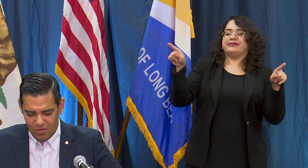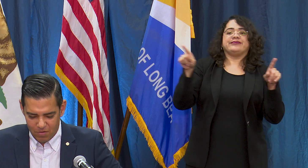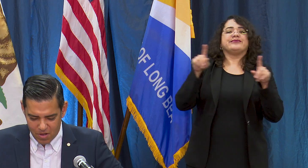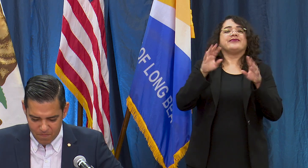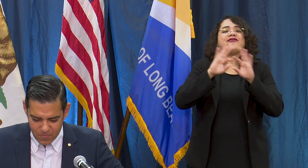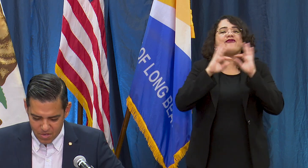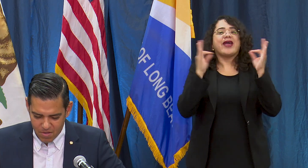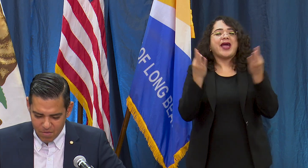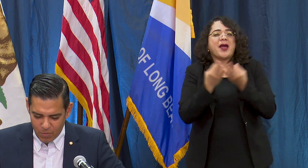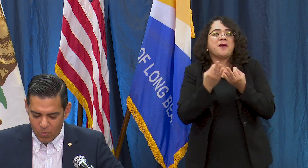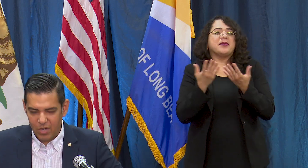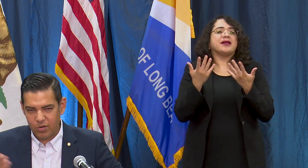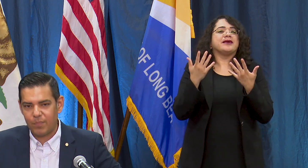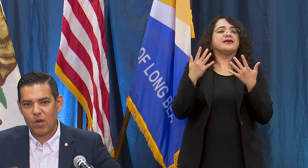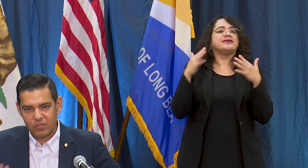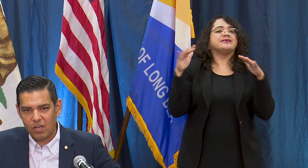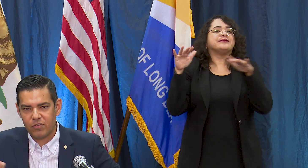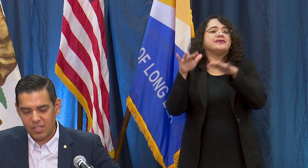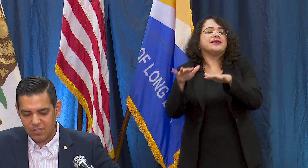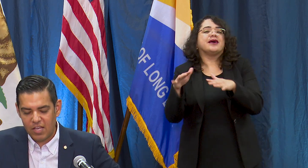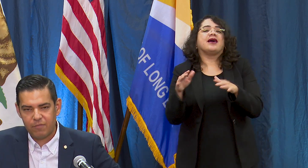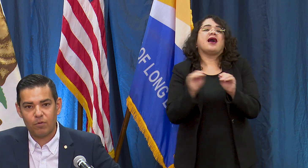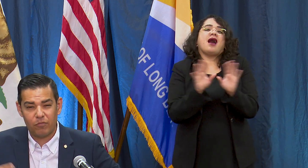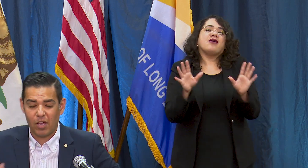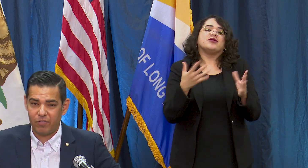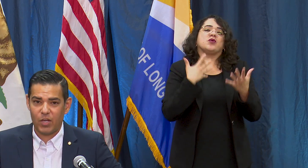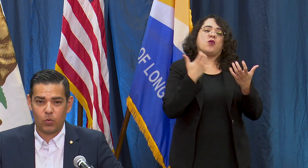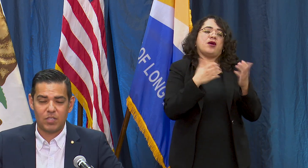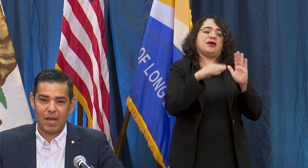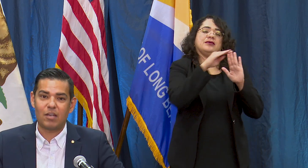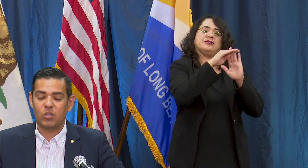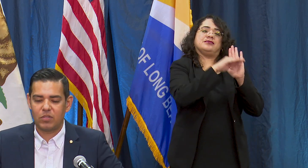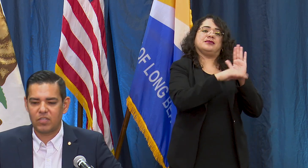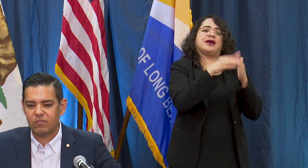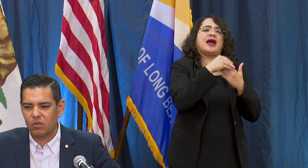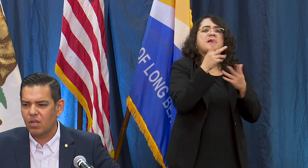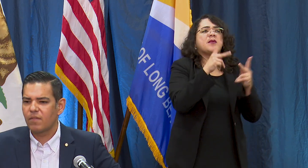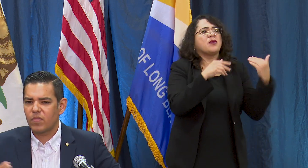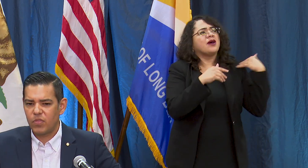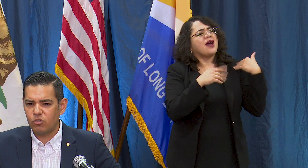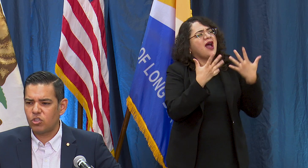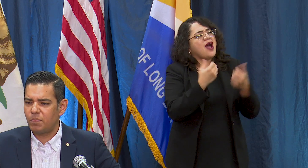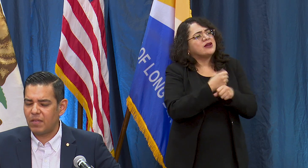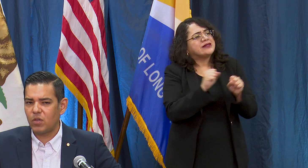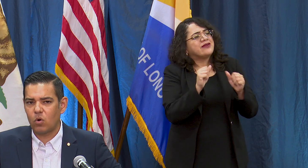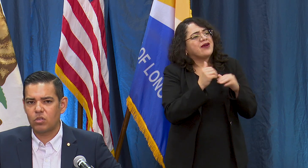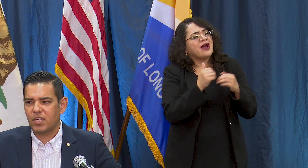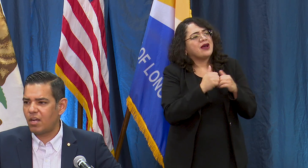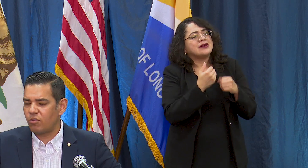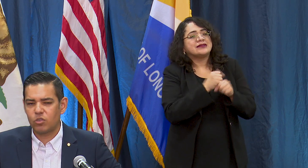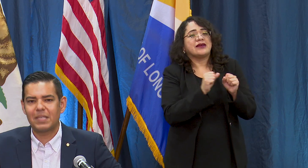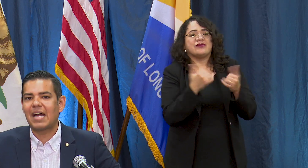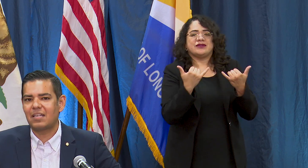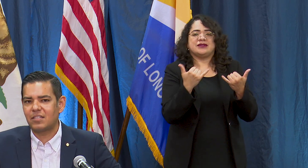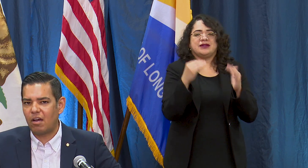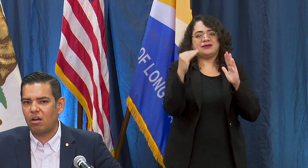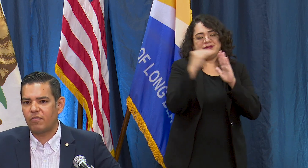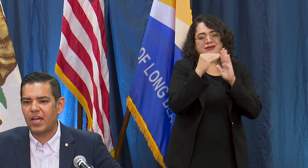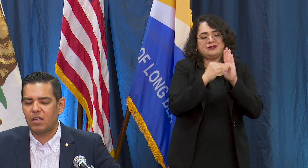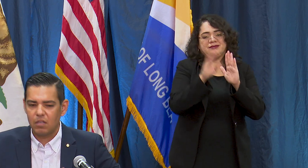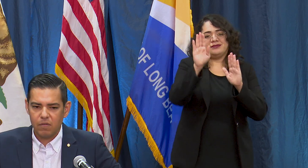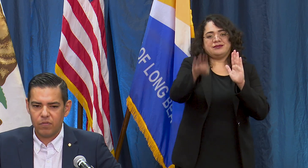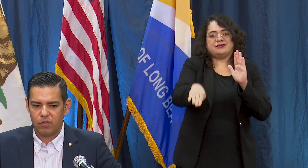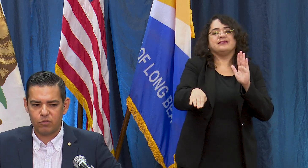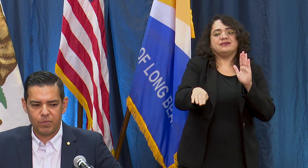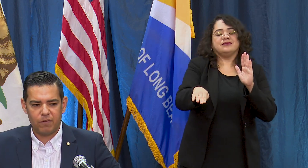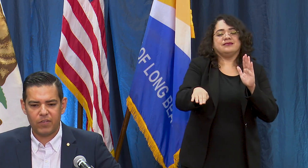friendly, and but we want to create a process, obviously, that's safe. We have a lot of inquiries about how to do it safe. So those should be in the order today, or there should be guidance out on